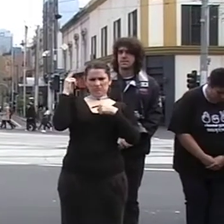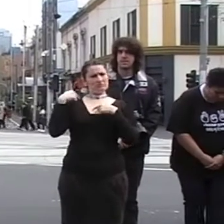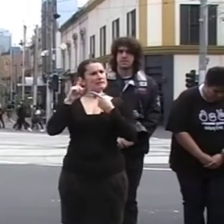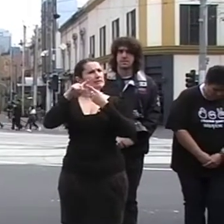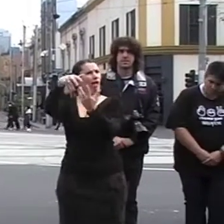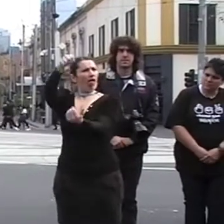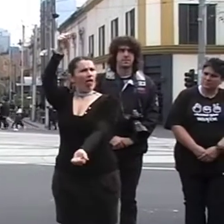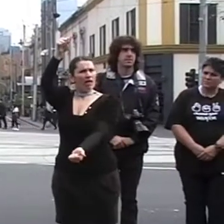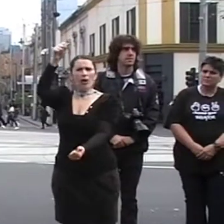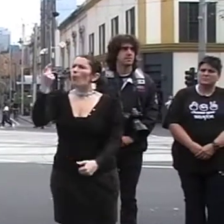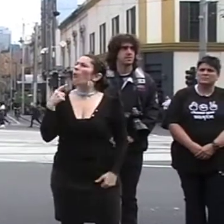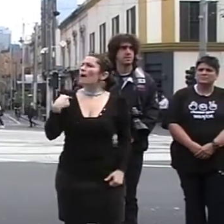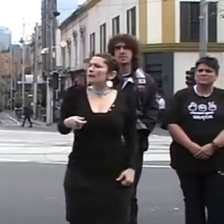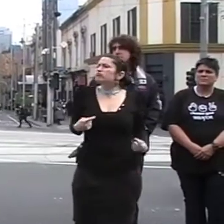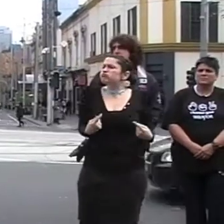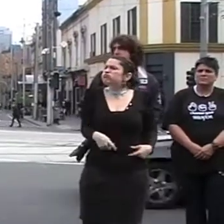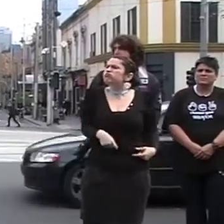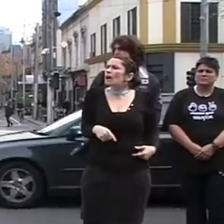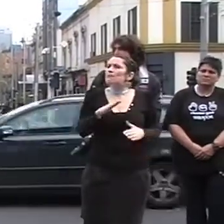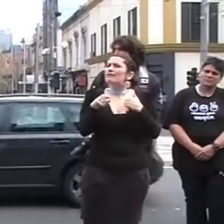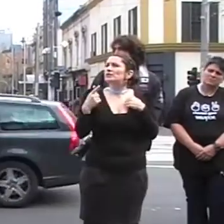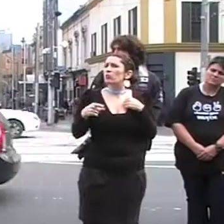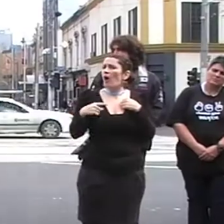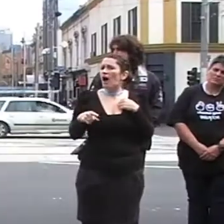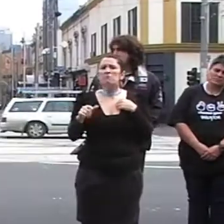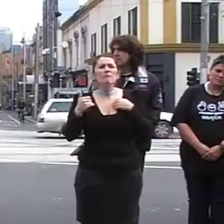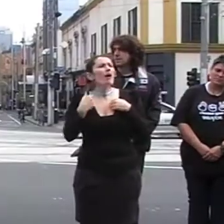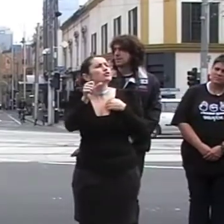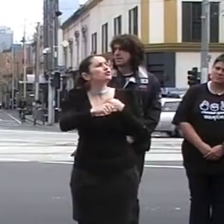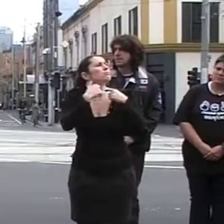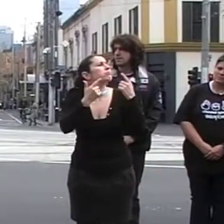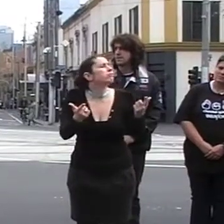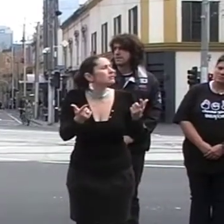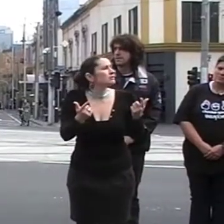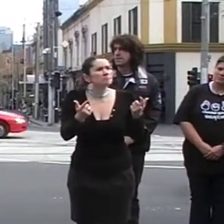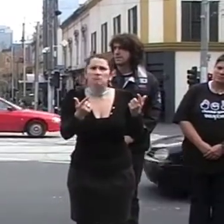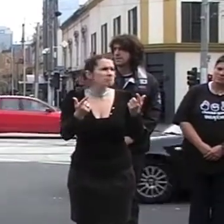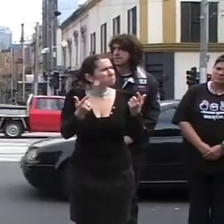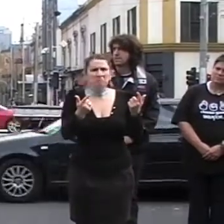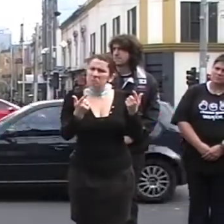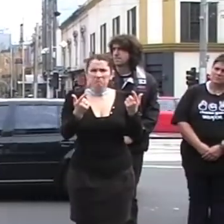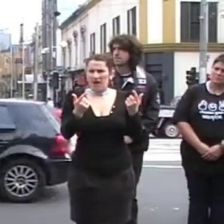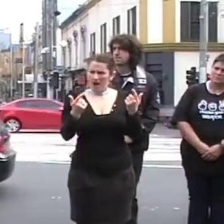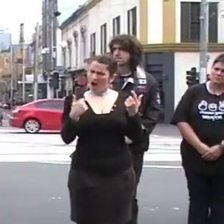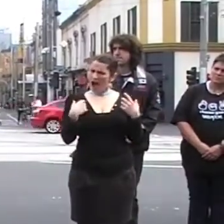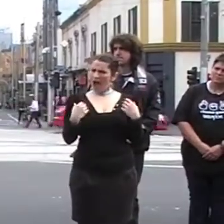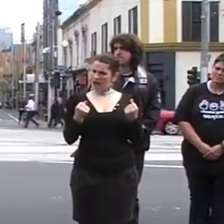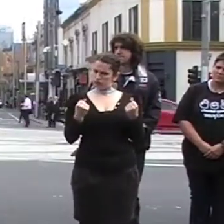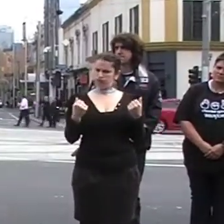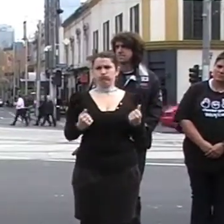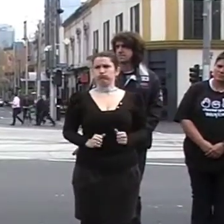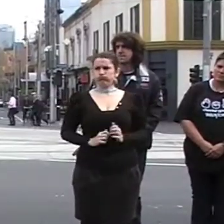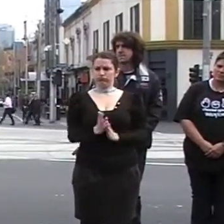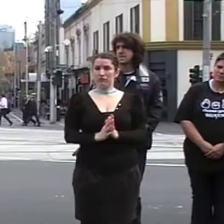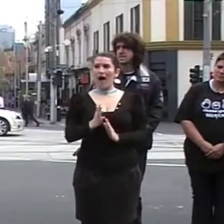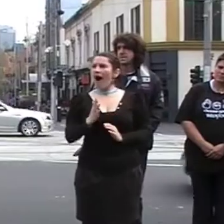I leave, so why should I care? To be honest, there's still a part of me that really hopes this whole exercise is part of an